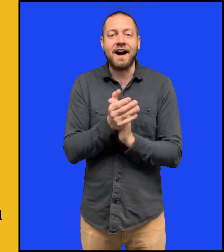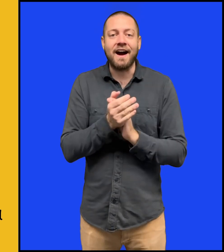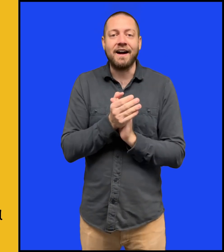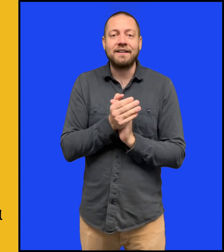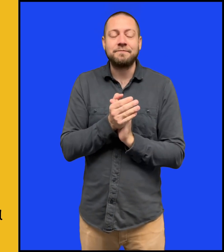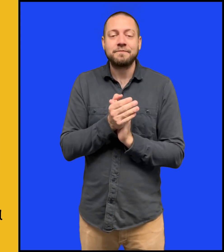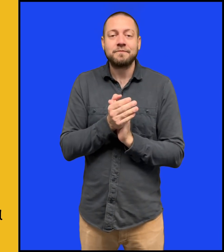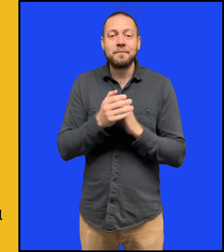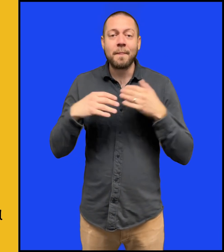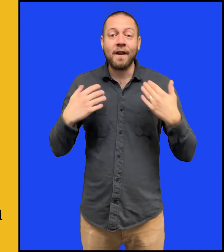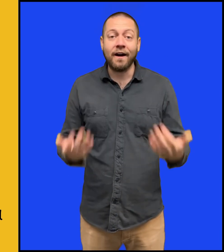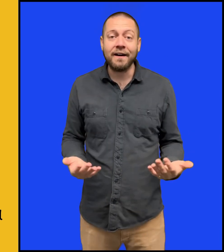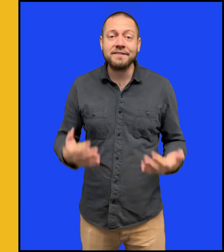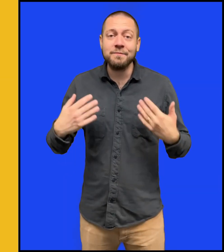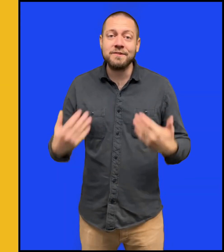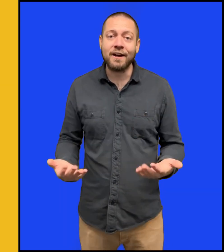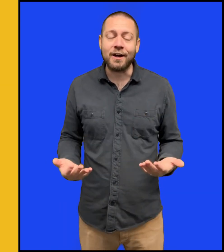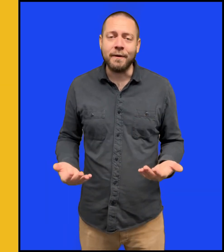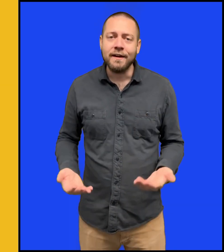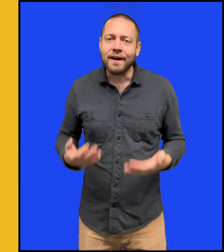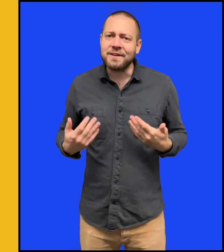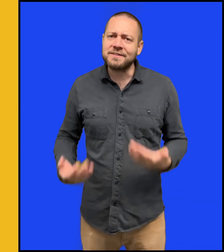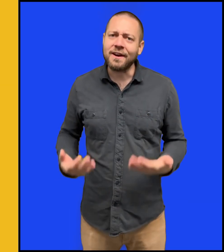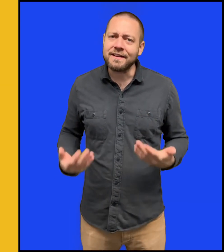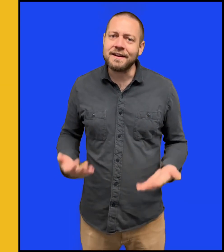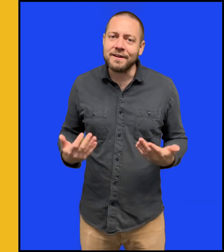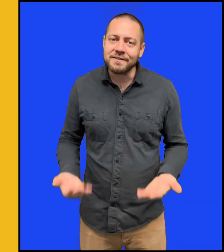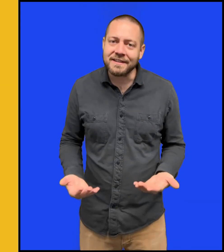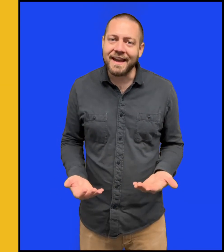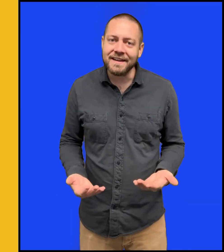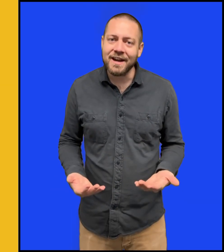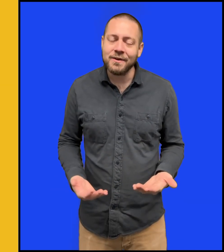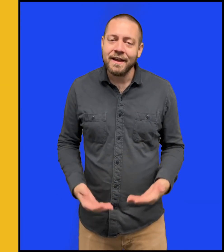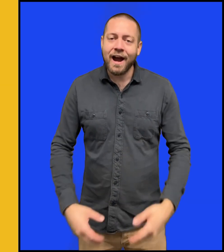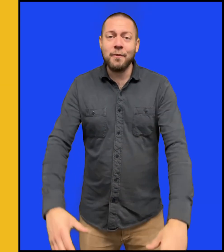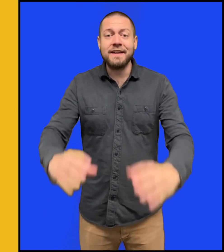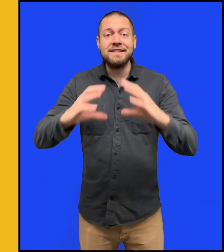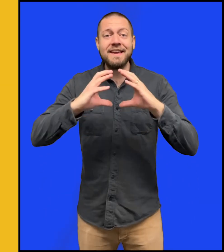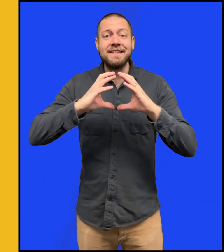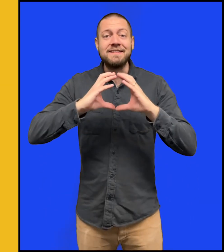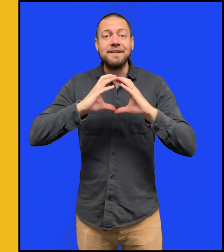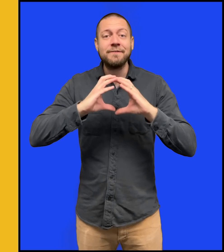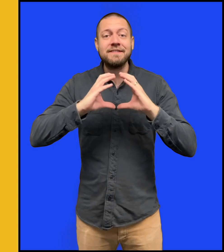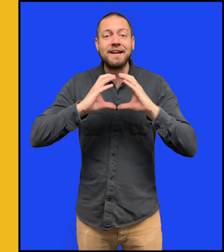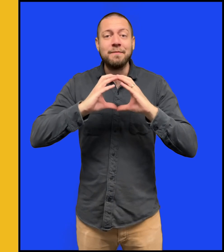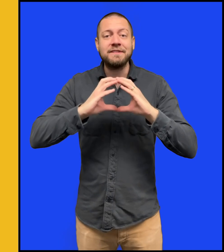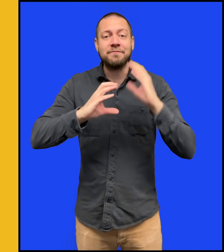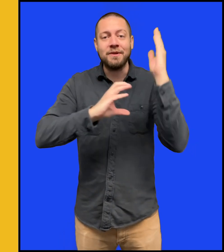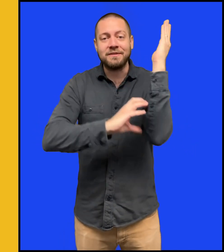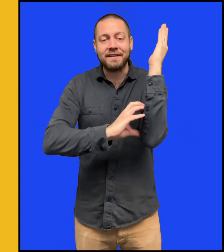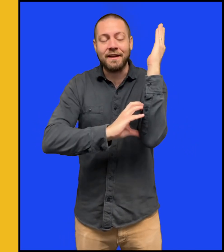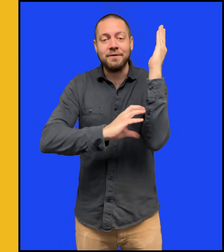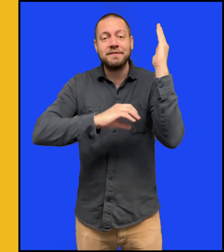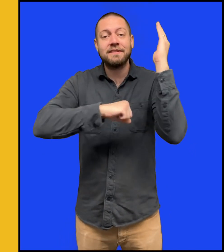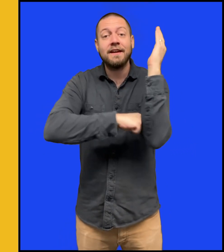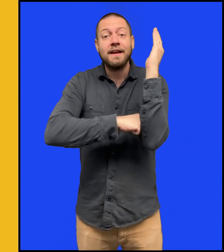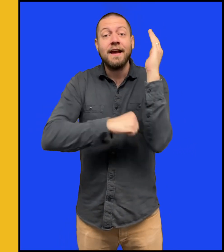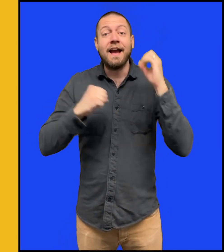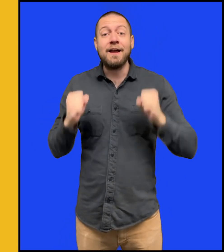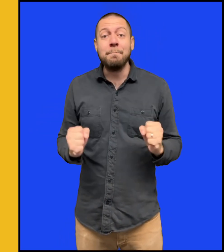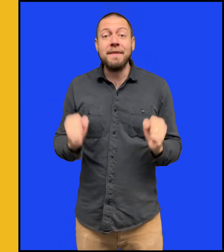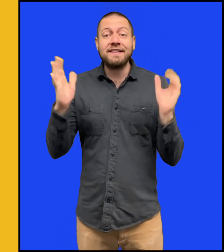ti, ta. Awesome job. Are you starting to understand now how we can take the different types of music